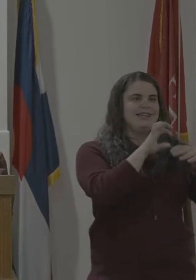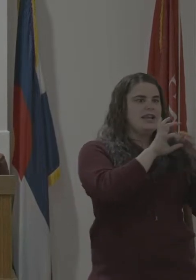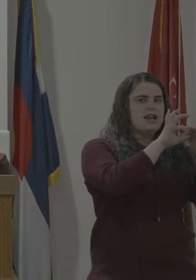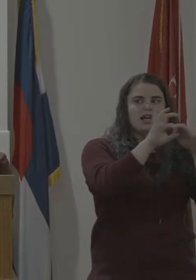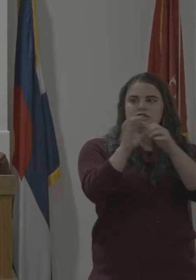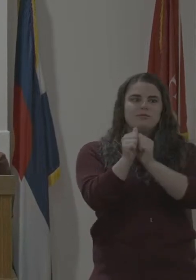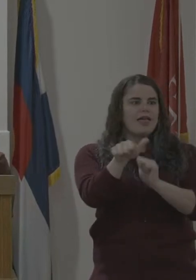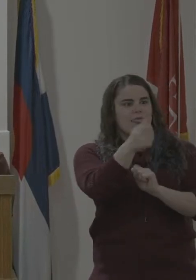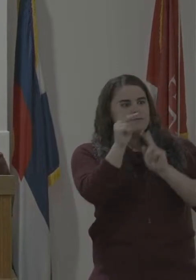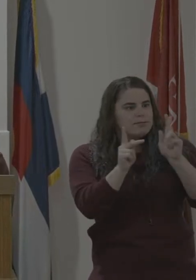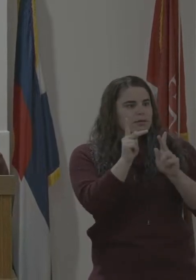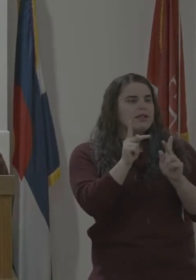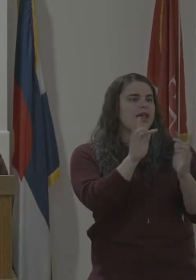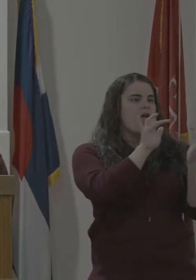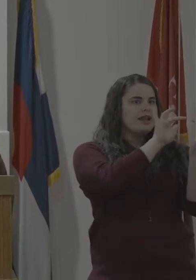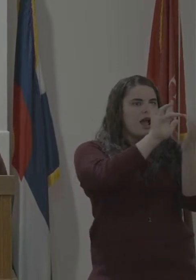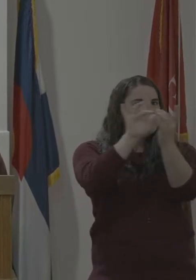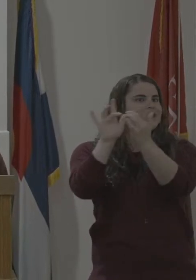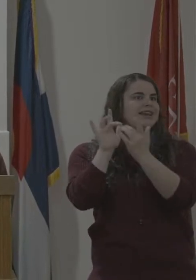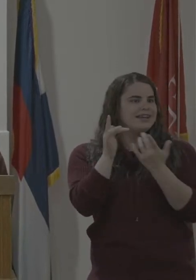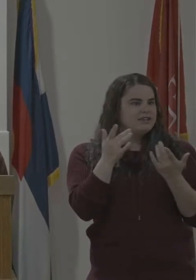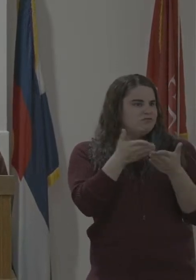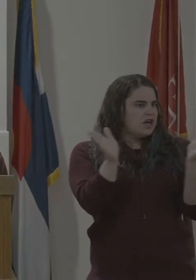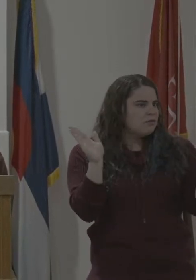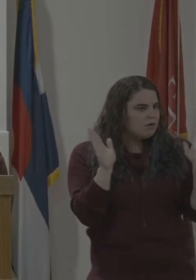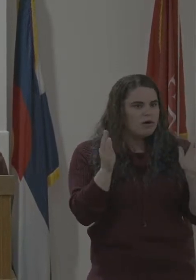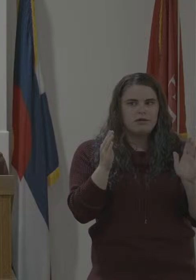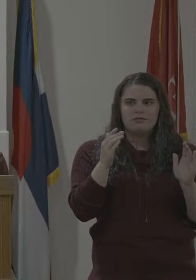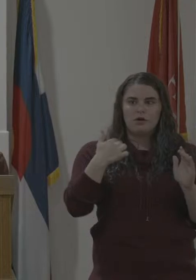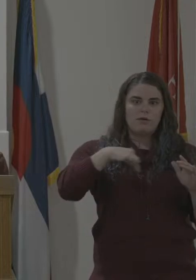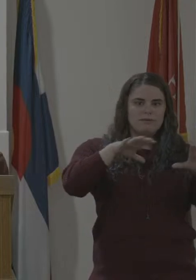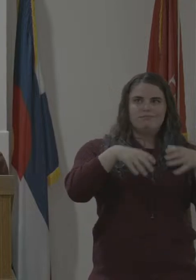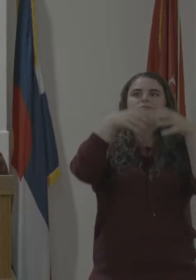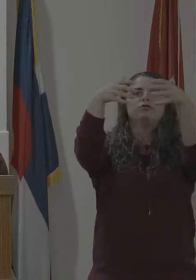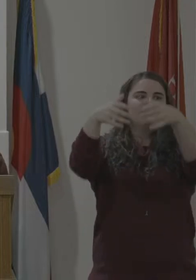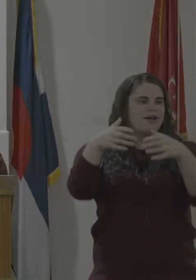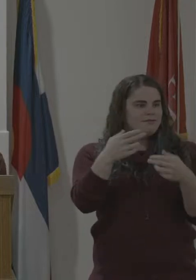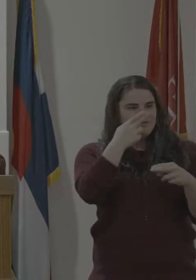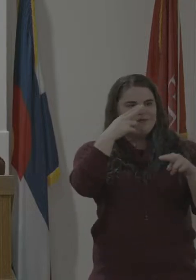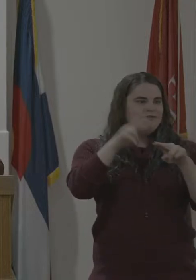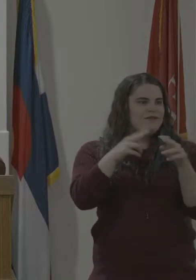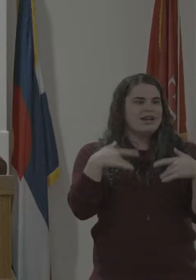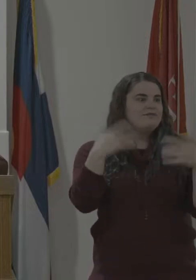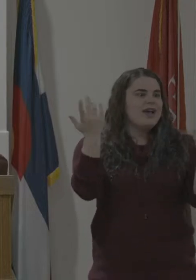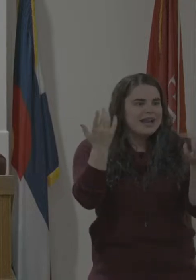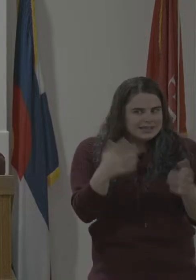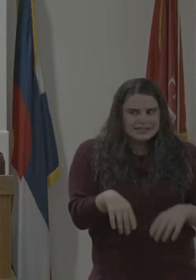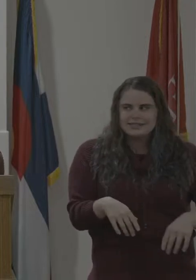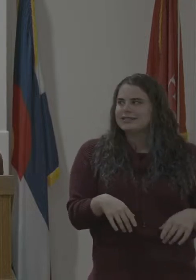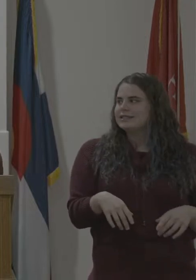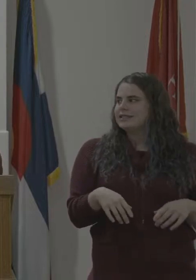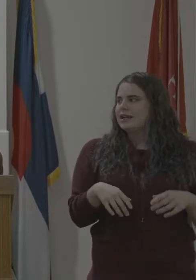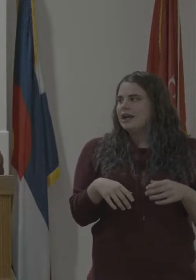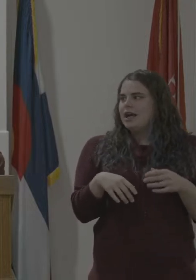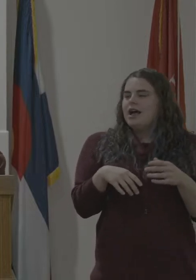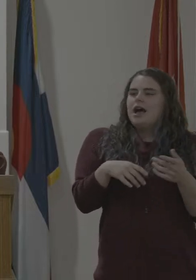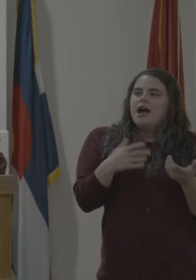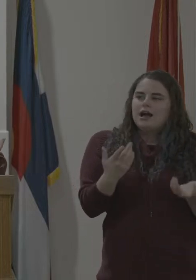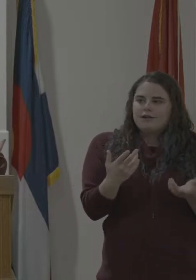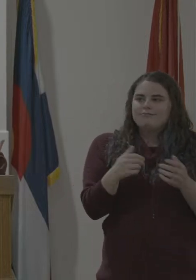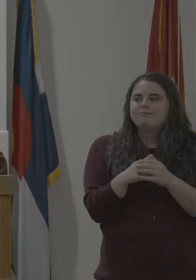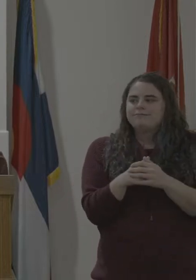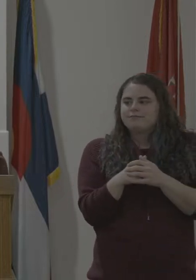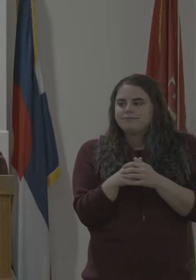just networking in general. We've been able to go out and do all these really fun events to do step and repeat over there,